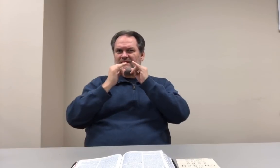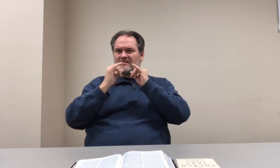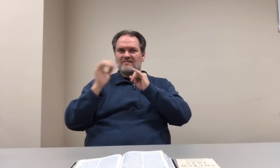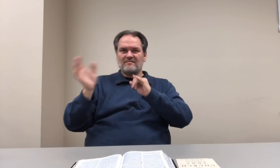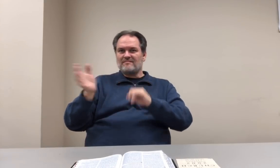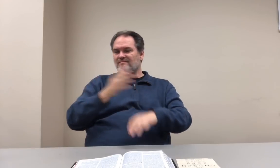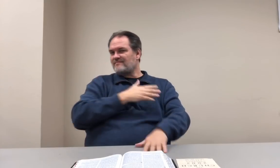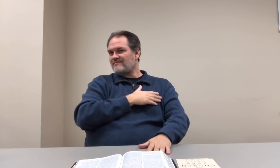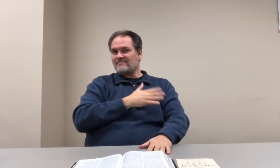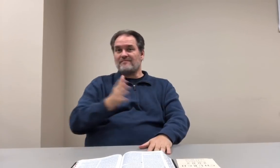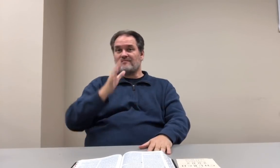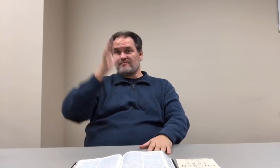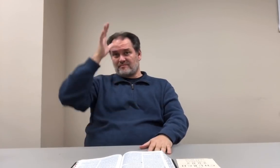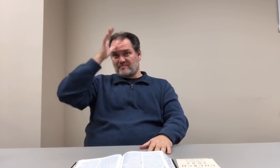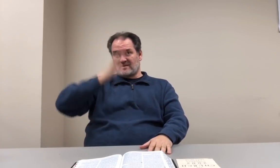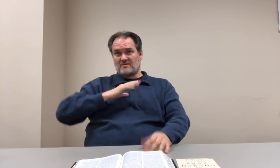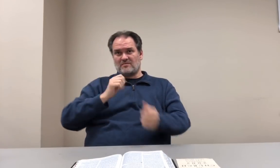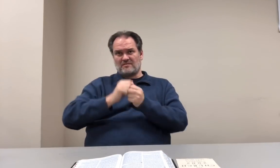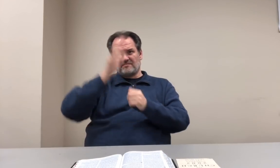describe others because they're all intertwined.